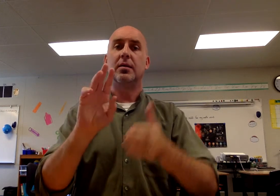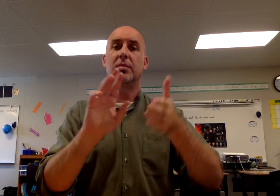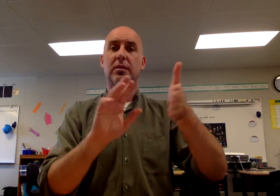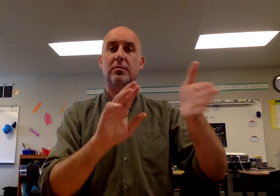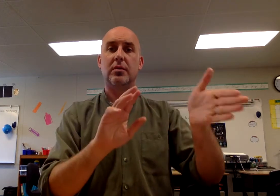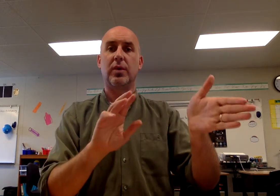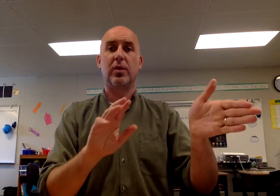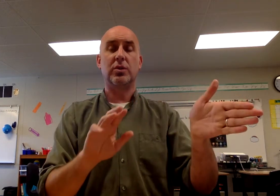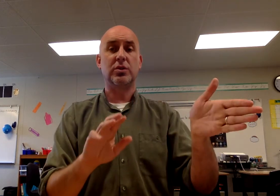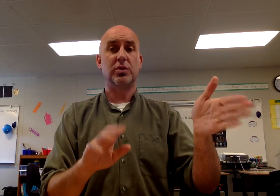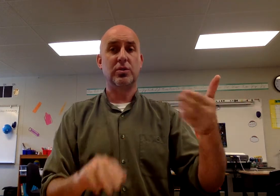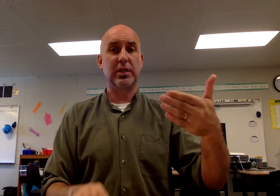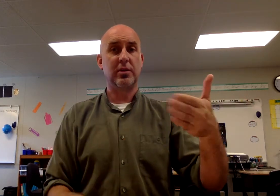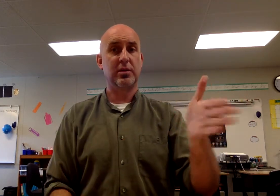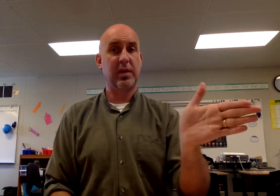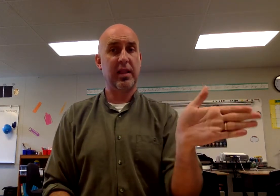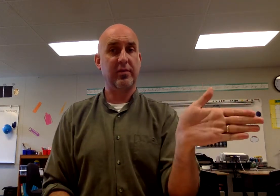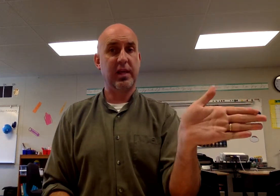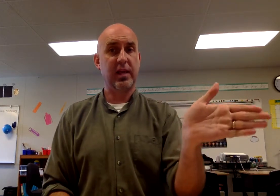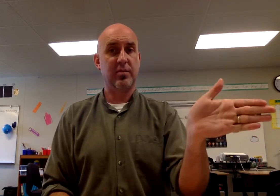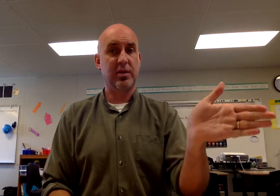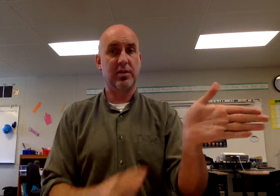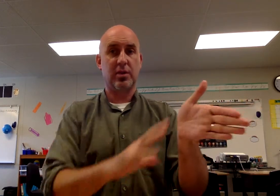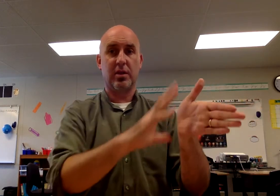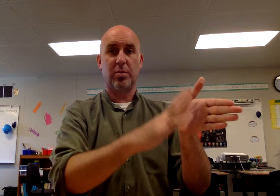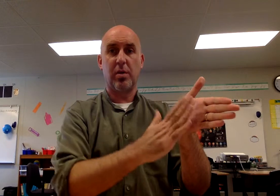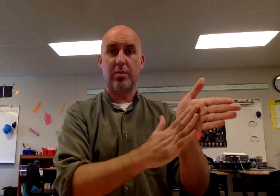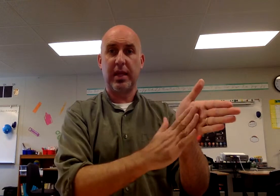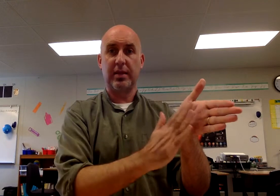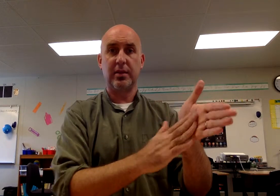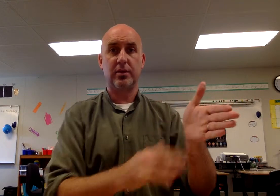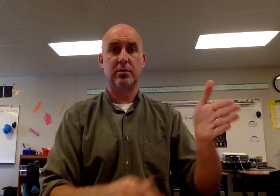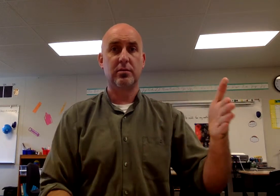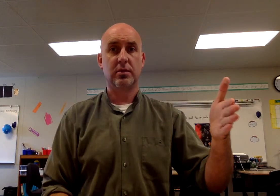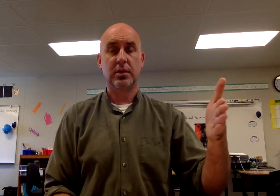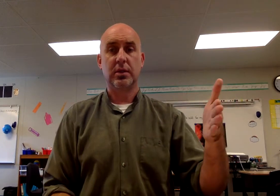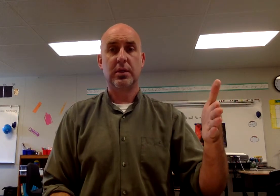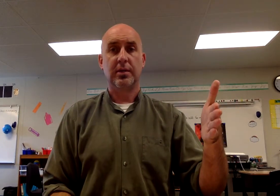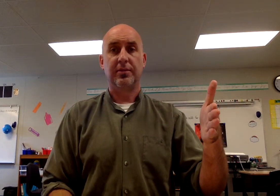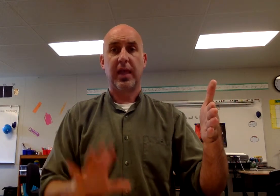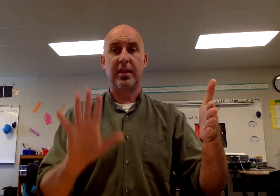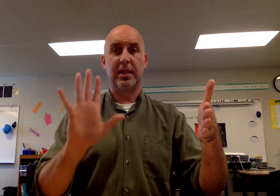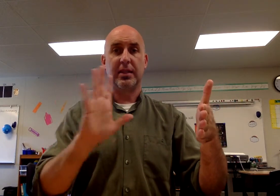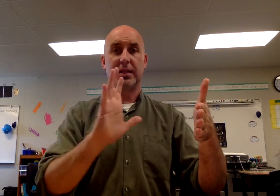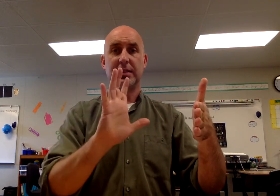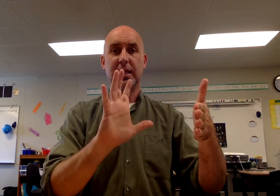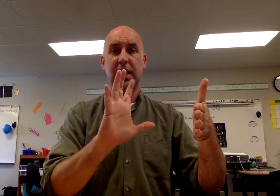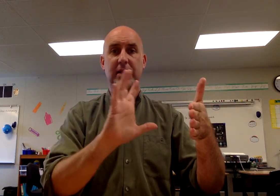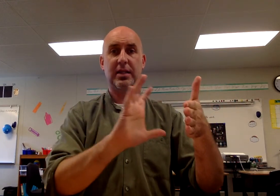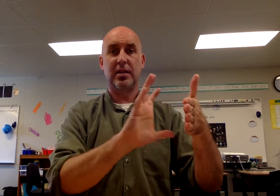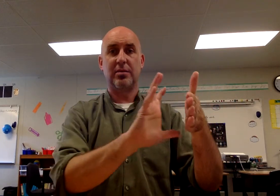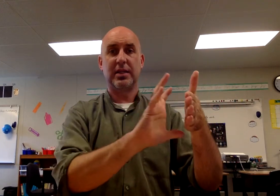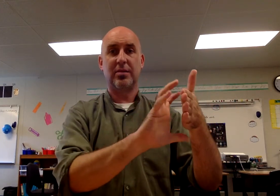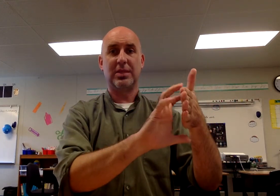but the way I want you to do it, here's my left hand. I'm going to do it on the palm of my hand here. And then I take this hand, and it's like I'm